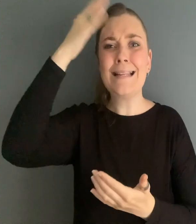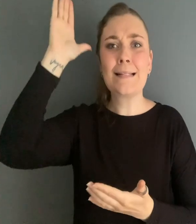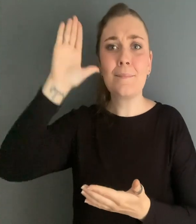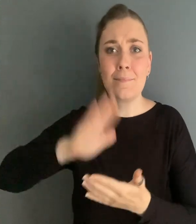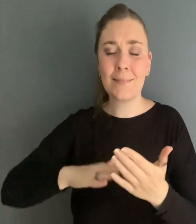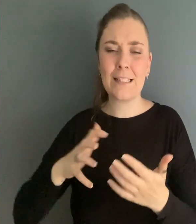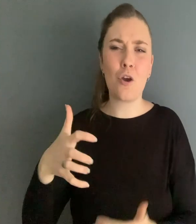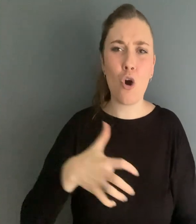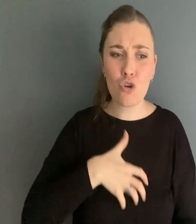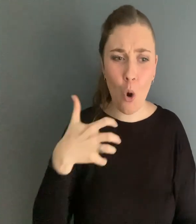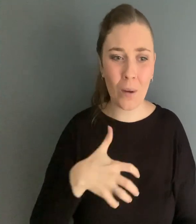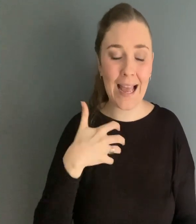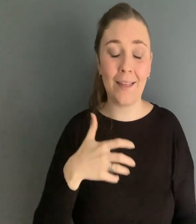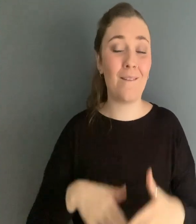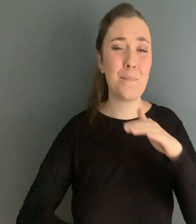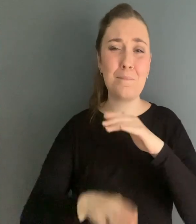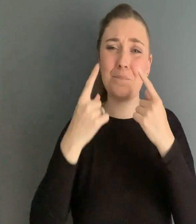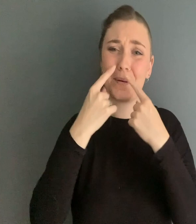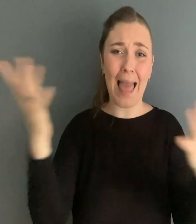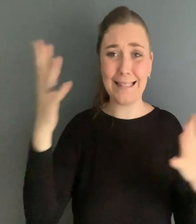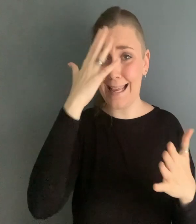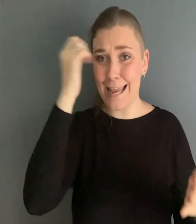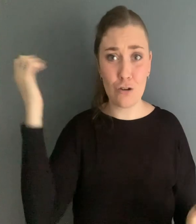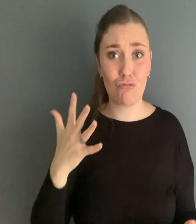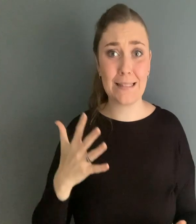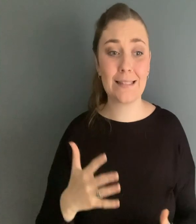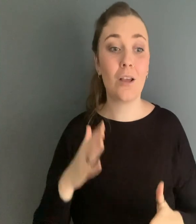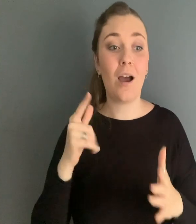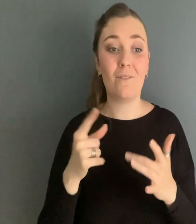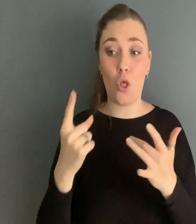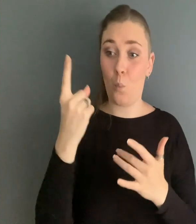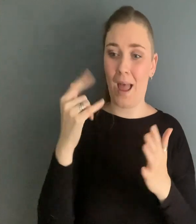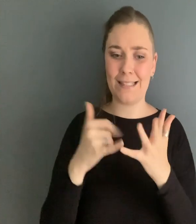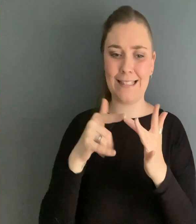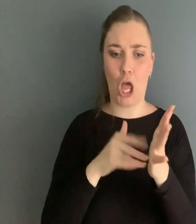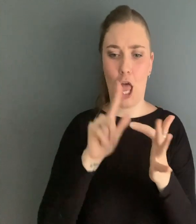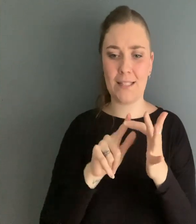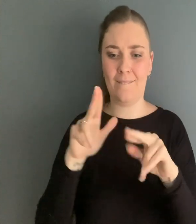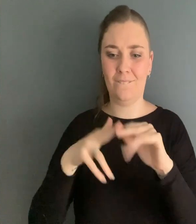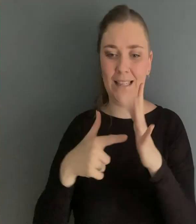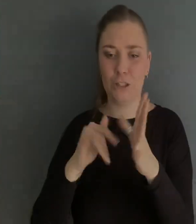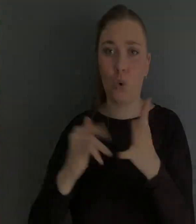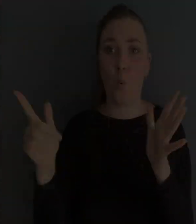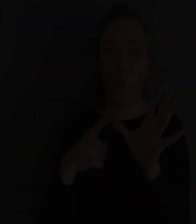annoyance and the blatant ignorance of the one size fits all approach.